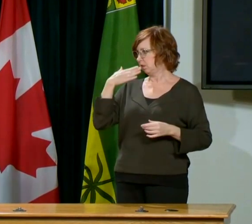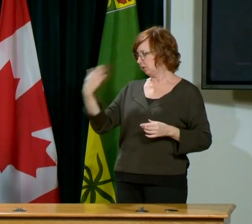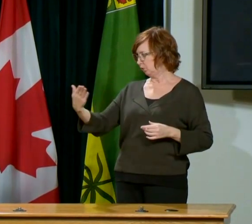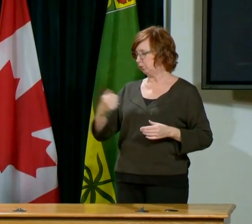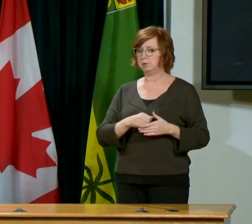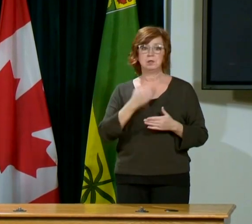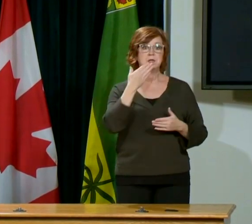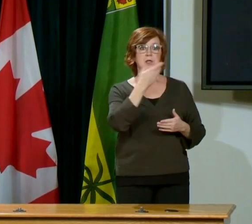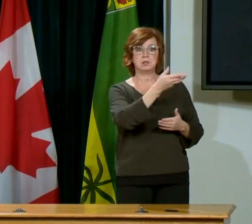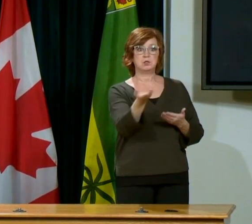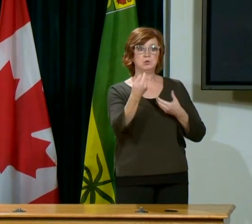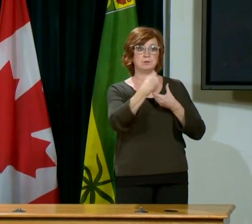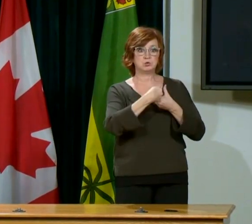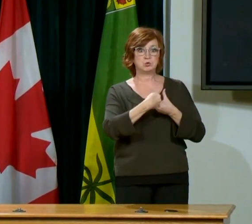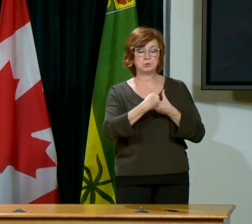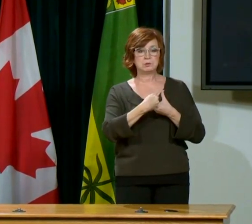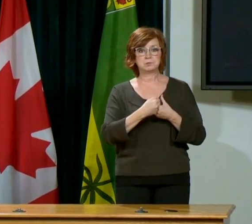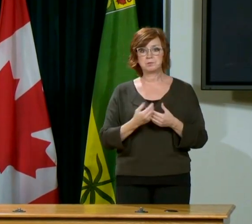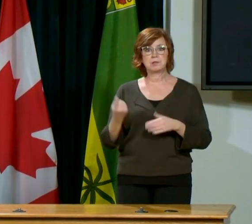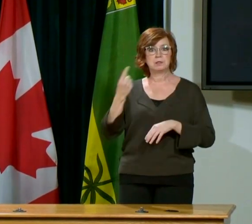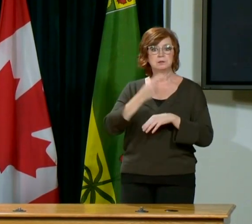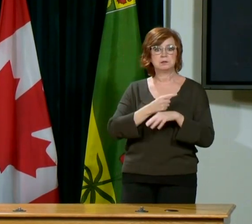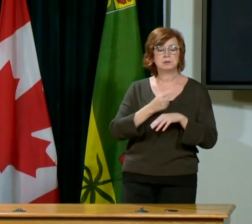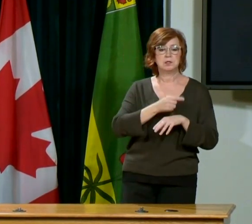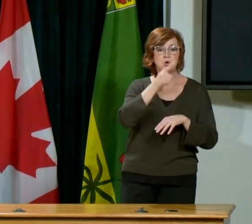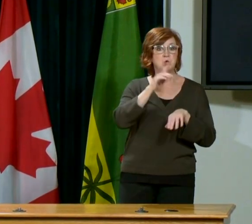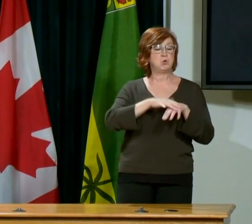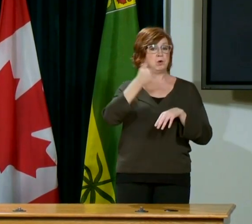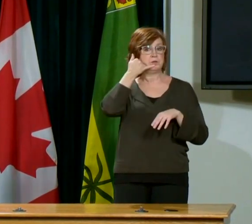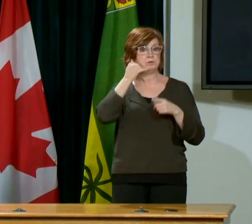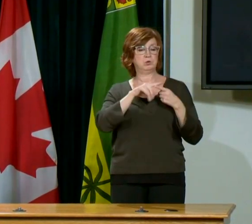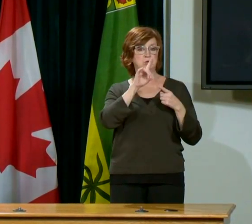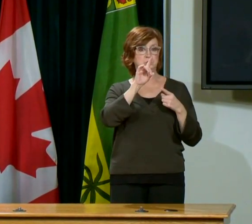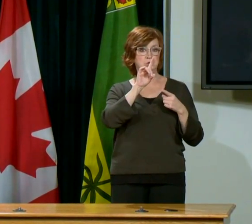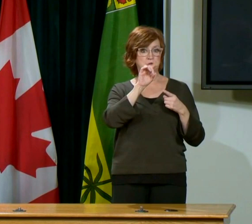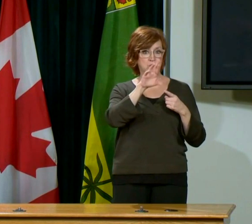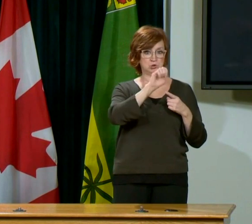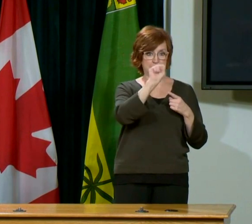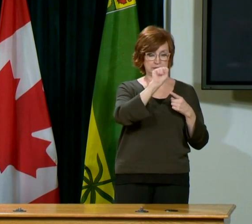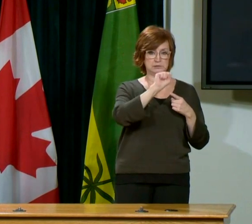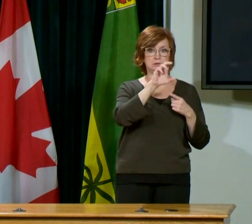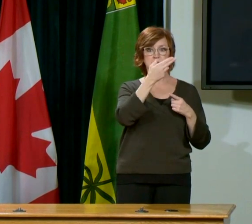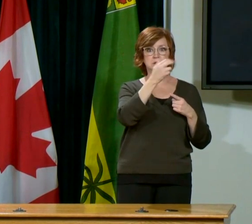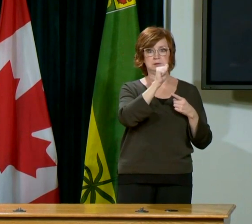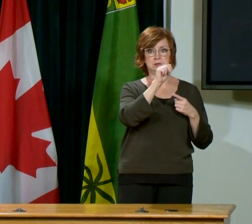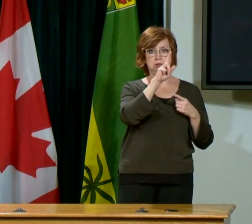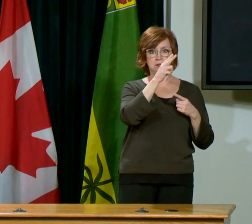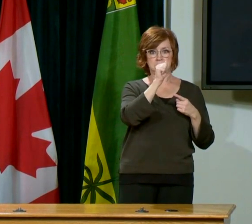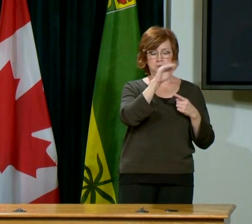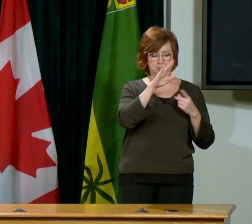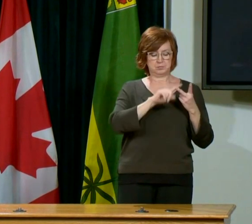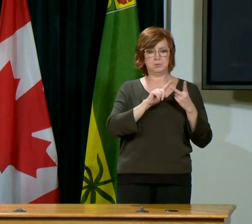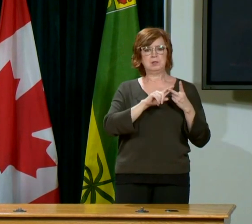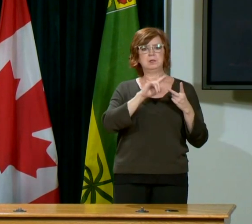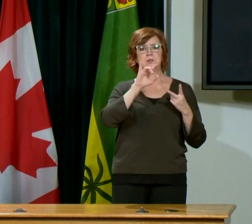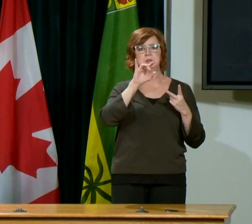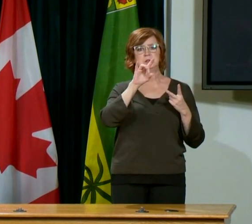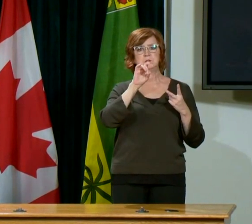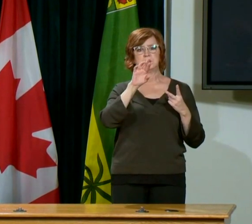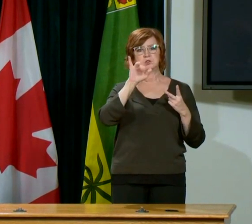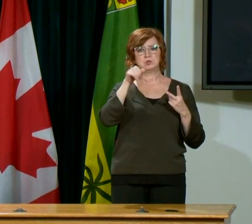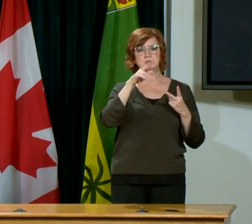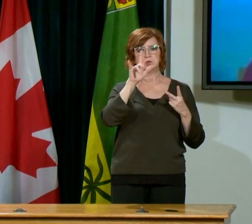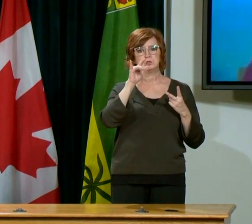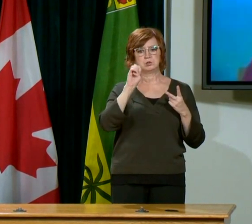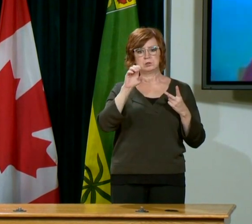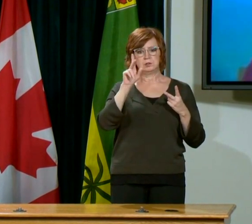Thank everyone for joining us today. I'm joined today by teleconference by Dr. Shahab, the Provincial Chief Medical Health Officer, Dr. Julie